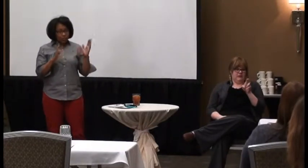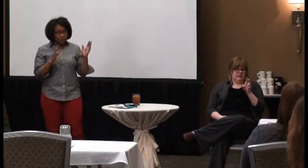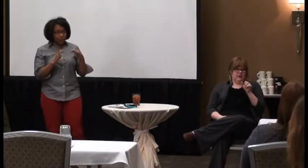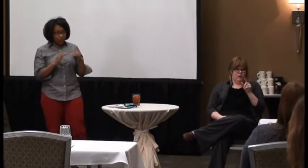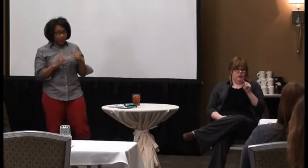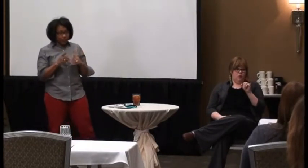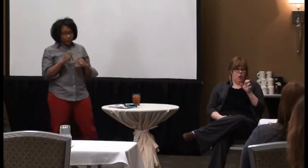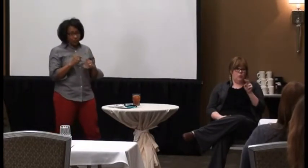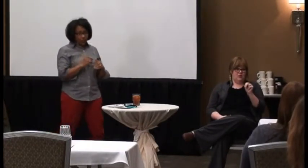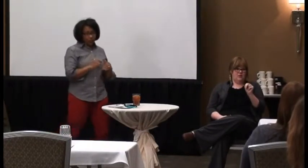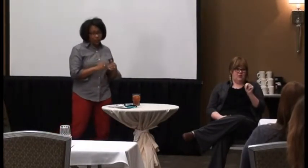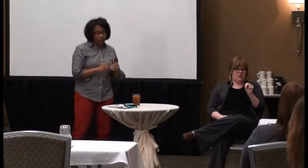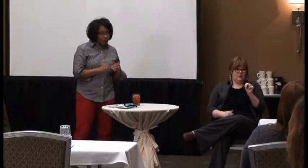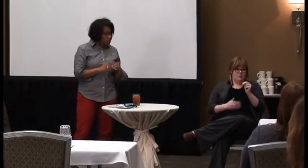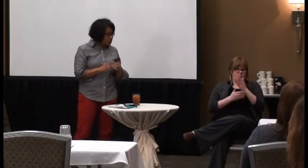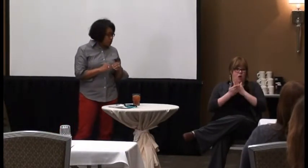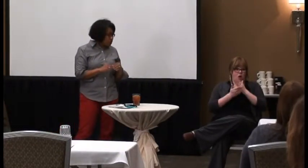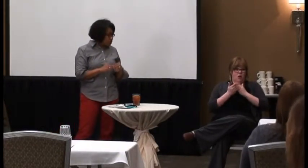so